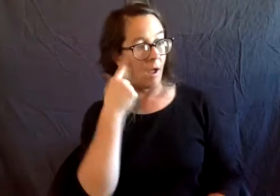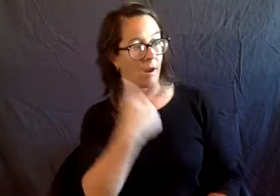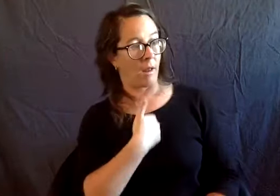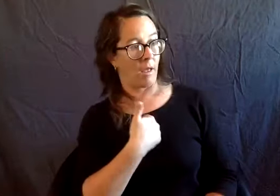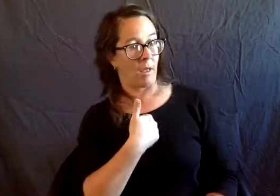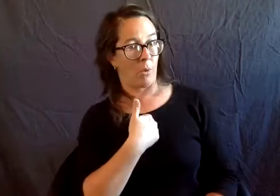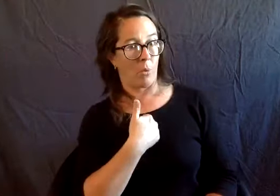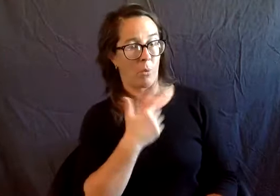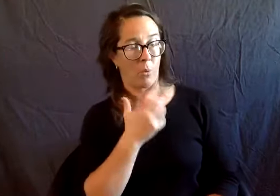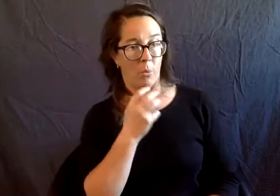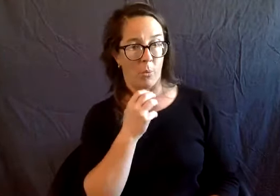I thought,